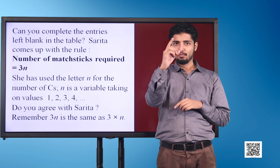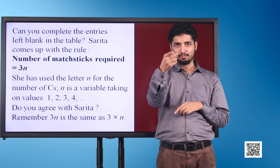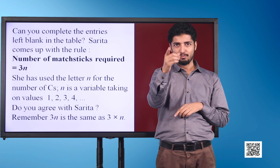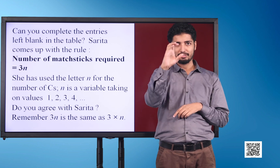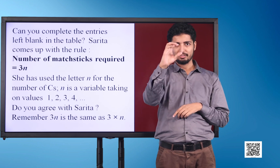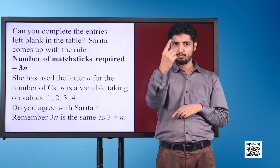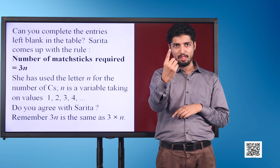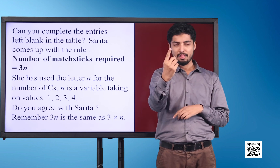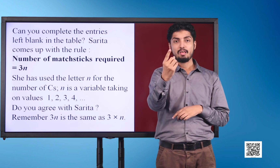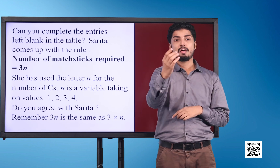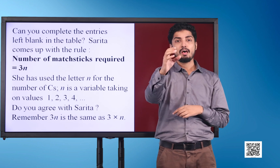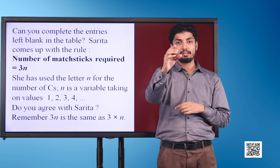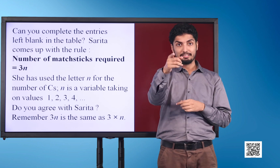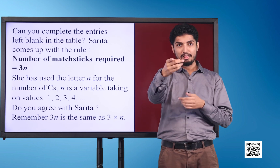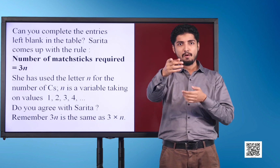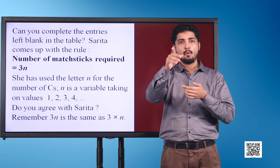1, 2, 3, 4, and so on.